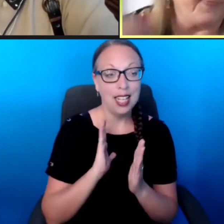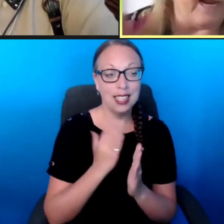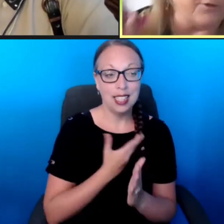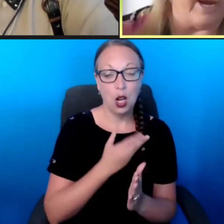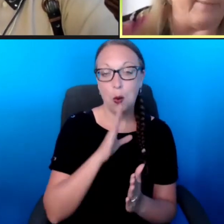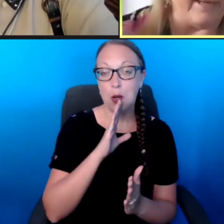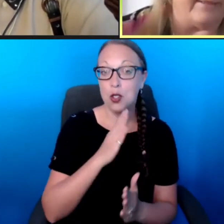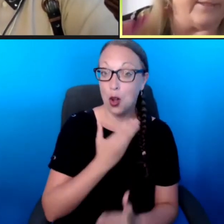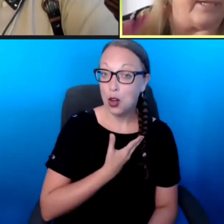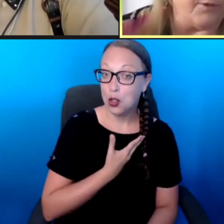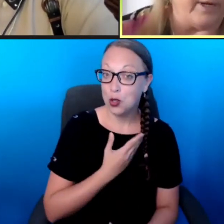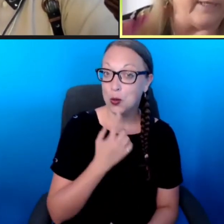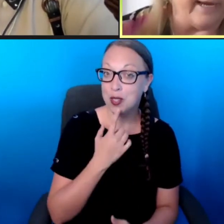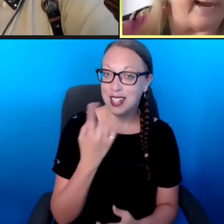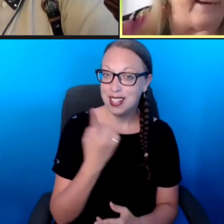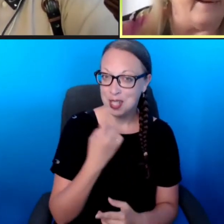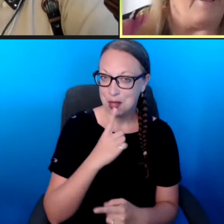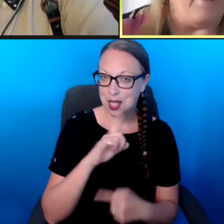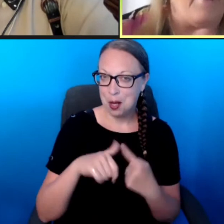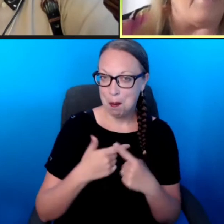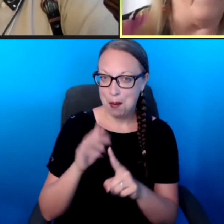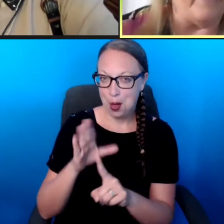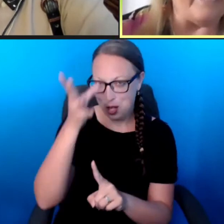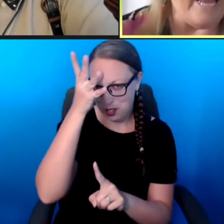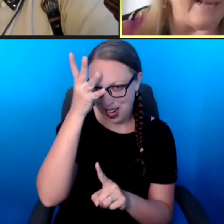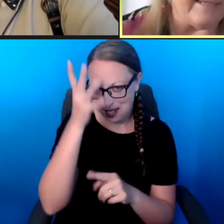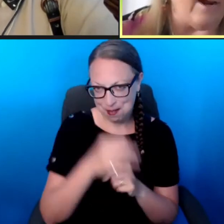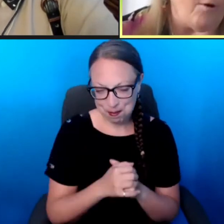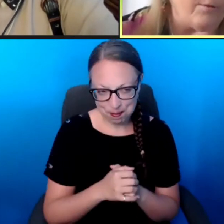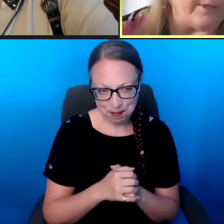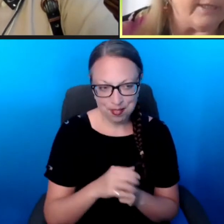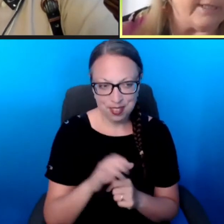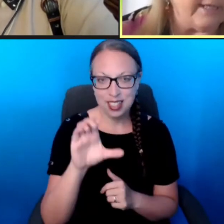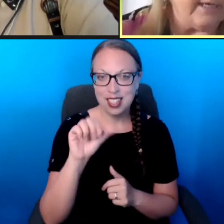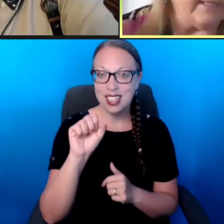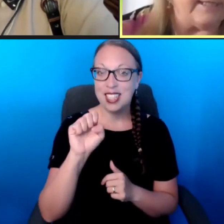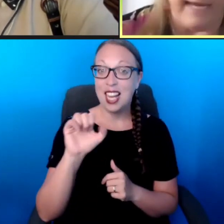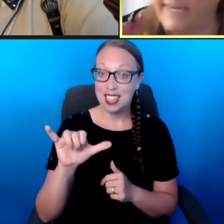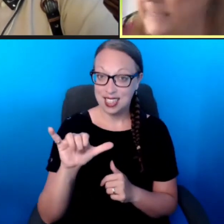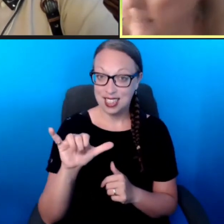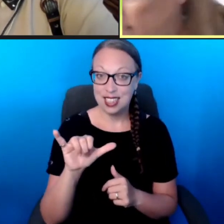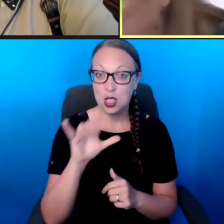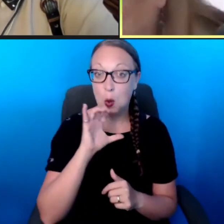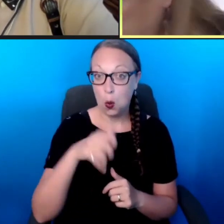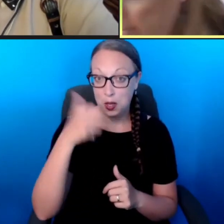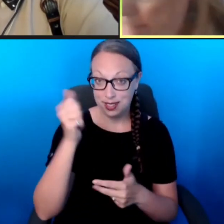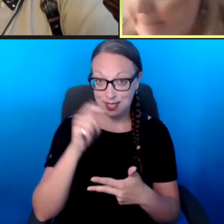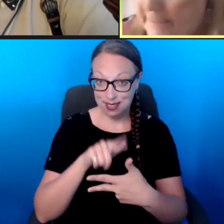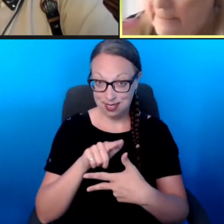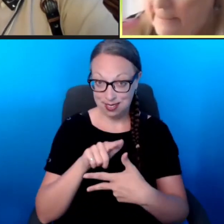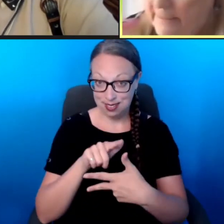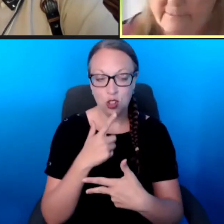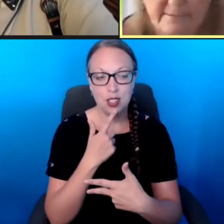dad. And I'll try to make this as quick as I can. Cassie, our oldest, said,